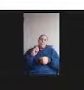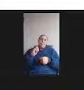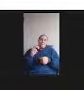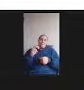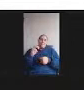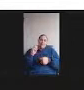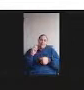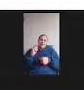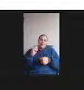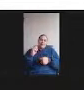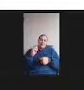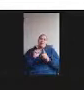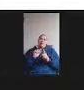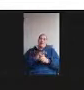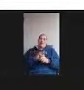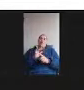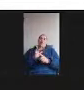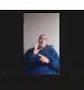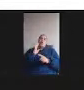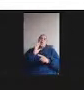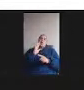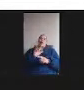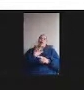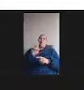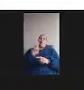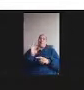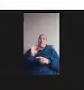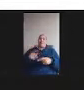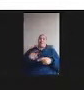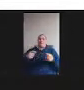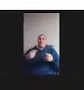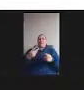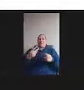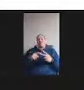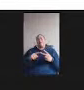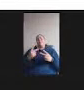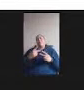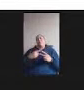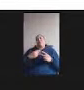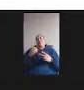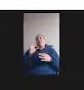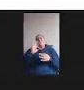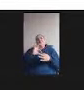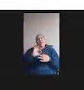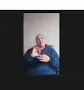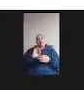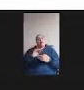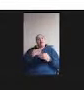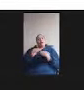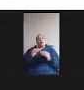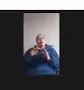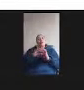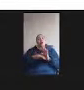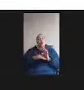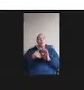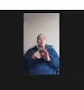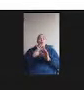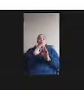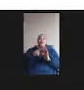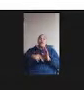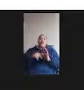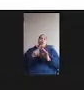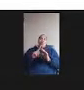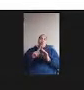below 91% spend on that. If I can maybe just touch on specific sub-programs what you get that results, that caused the,